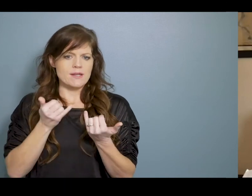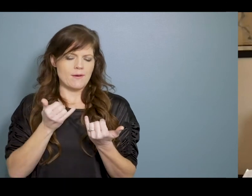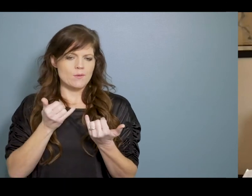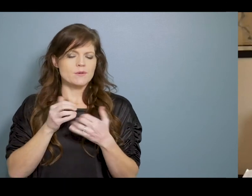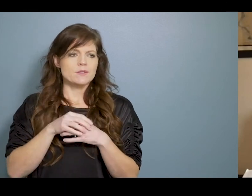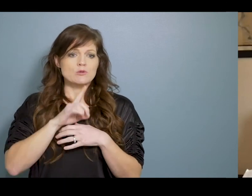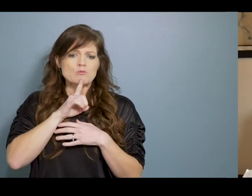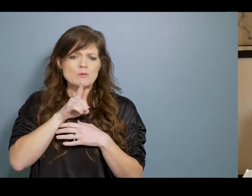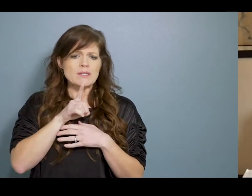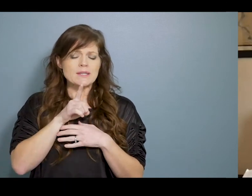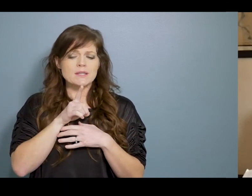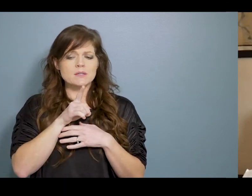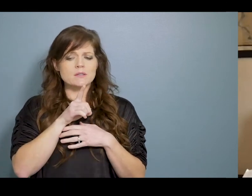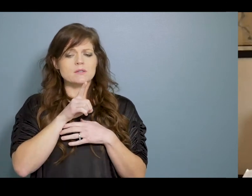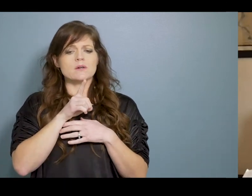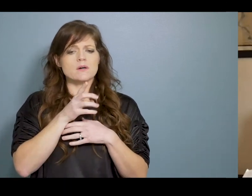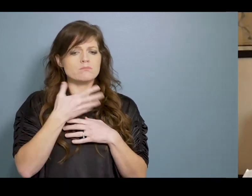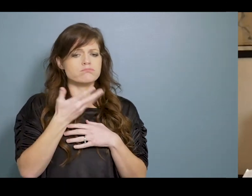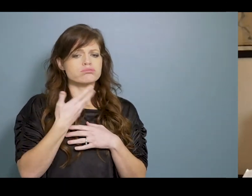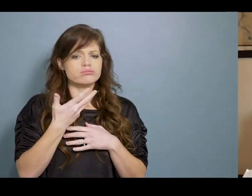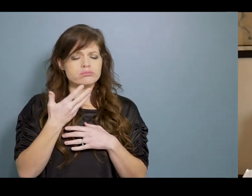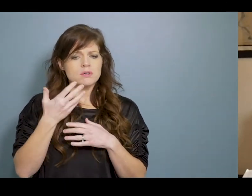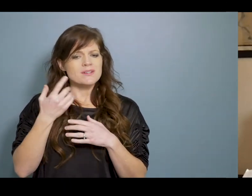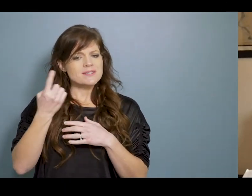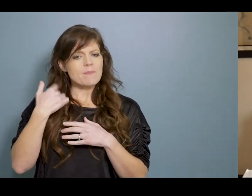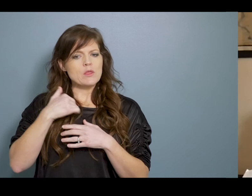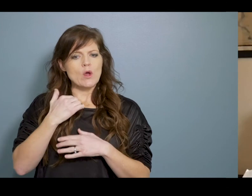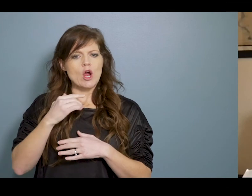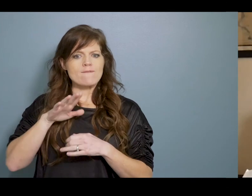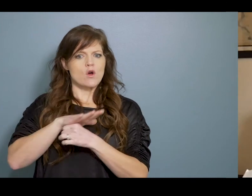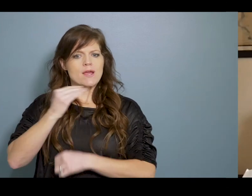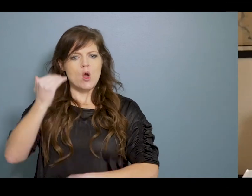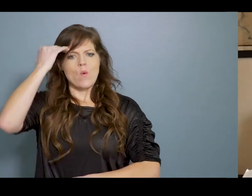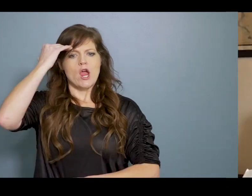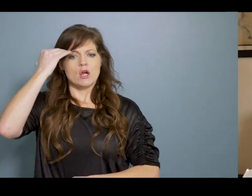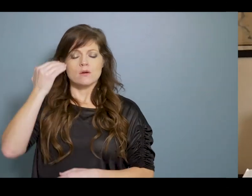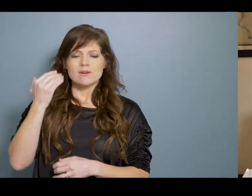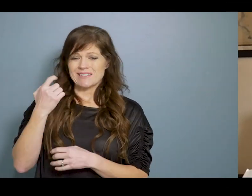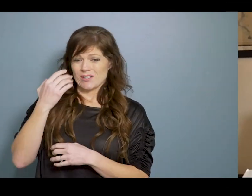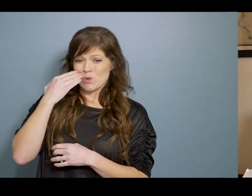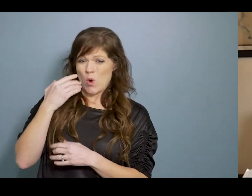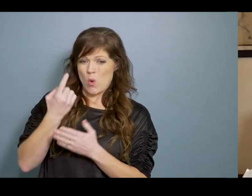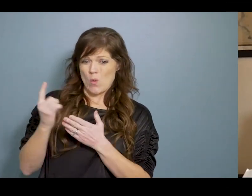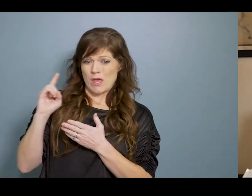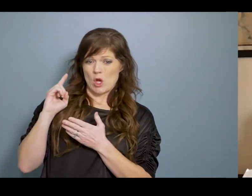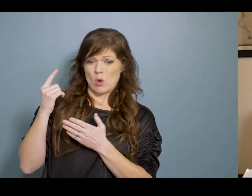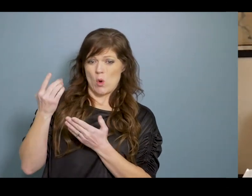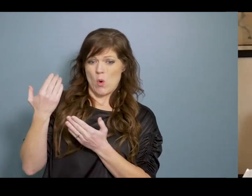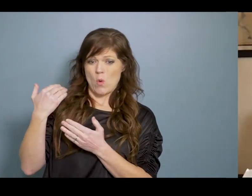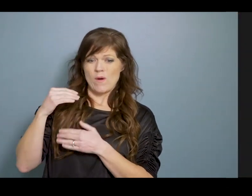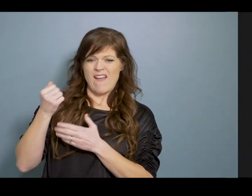still very much in a top of all of our mind and awareness, what the events from the Capitol from a week ago